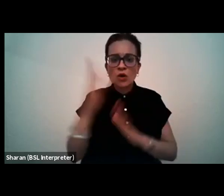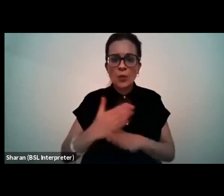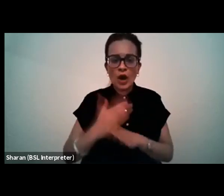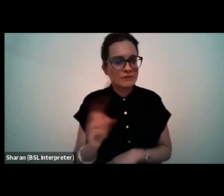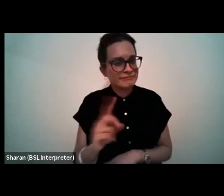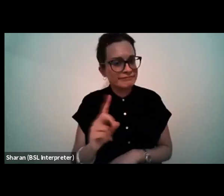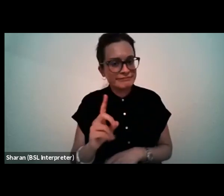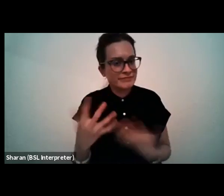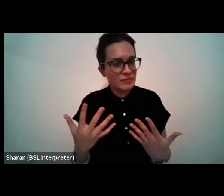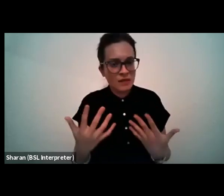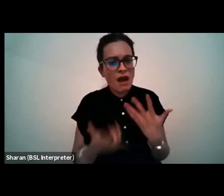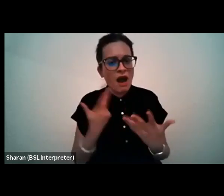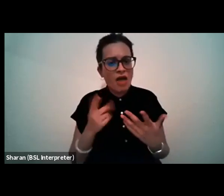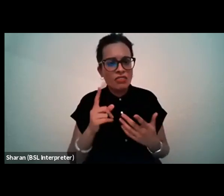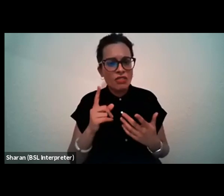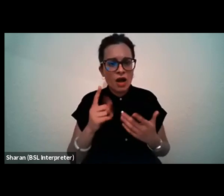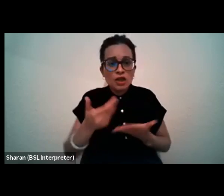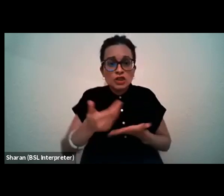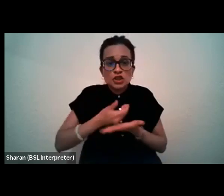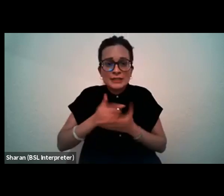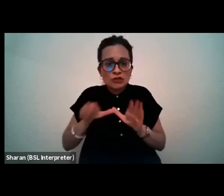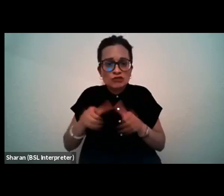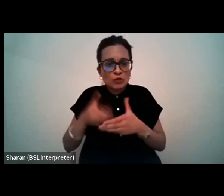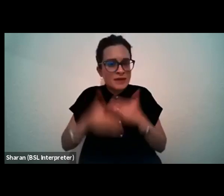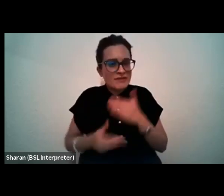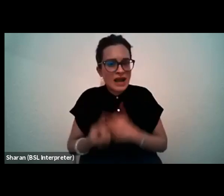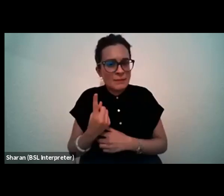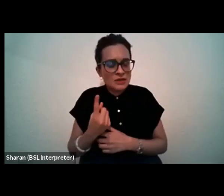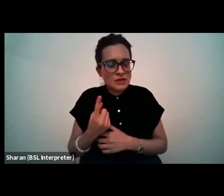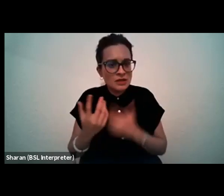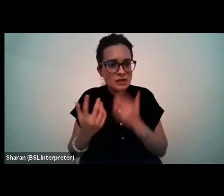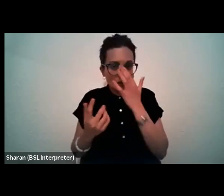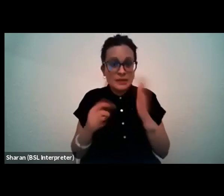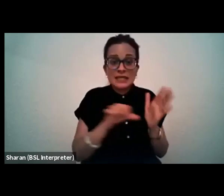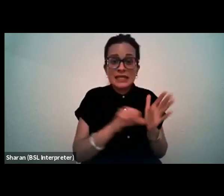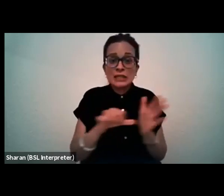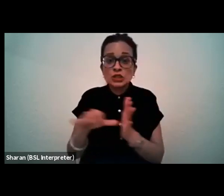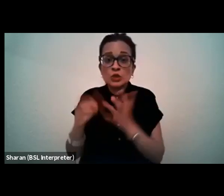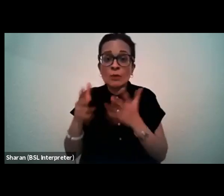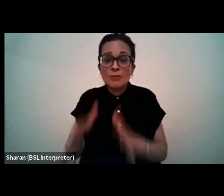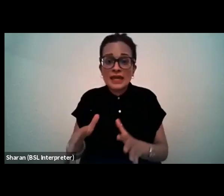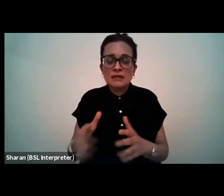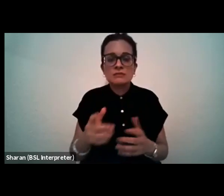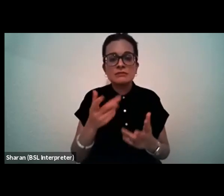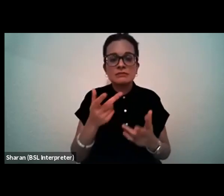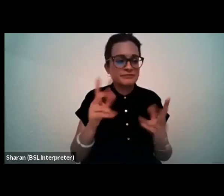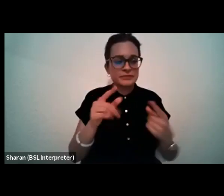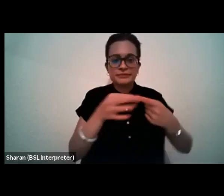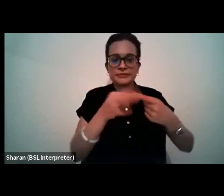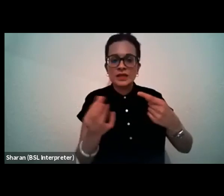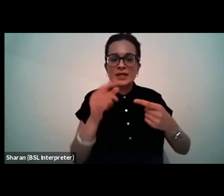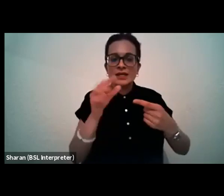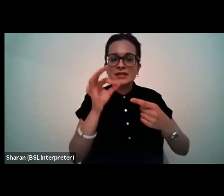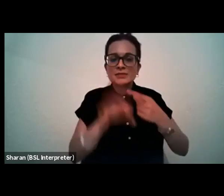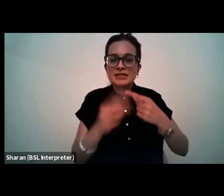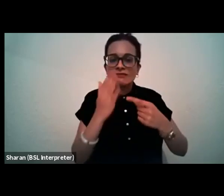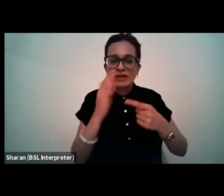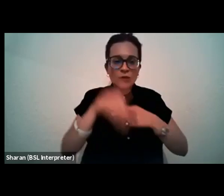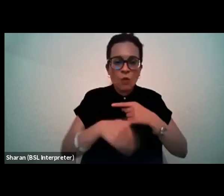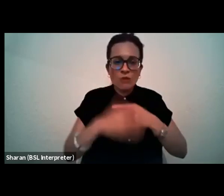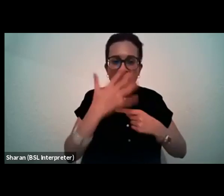with any other shielded group. But when we recognize that there were issues with people who are over a certain age, when we recognize that there were issues with